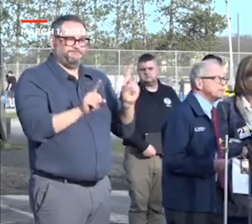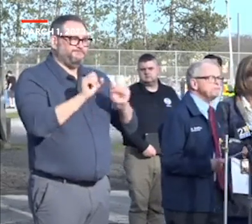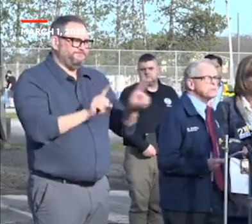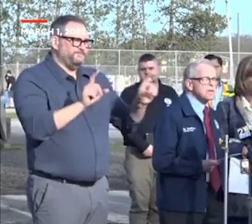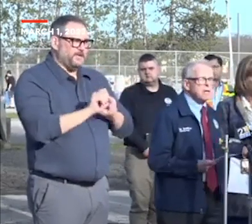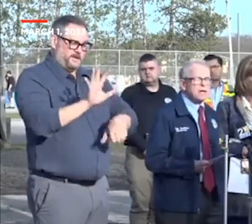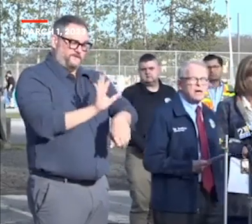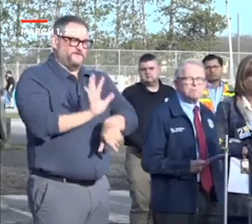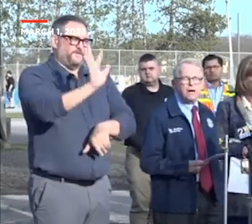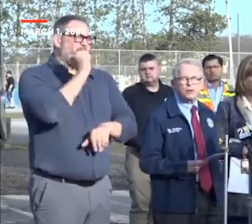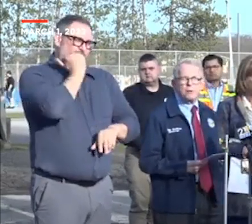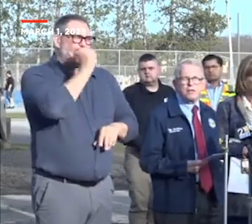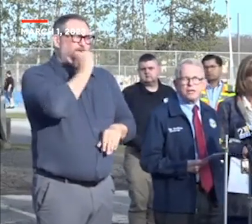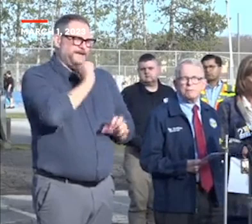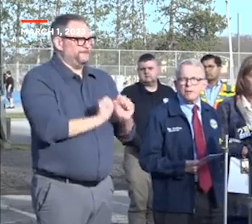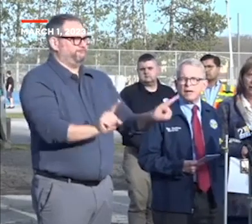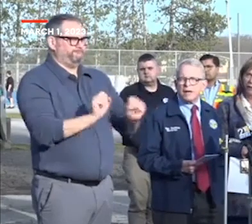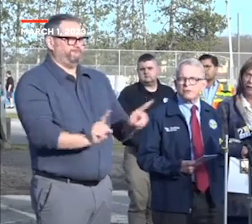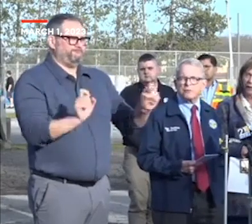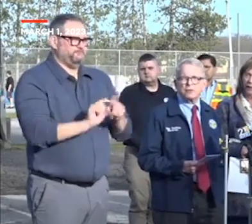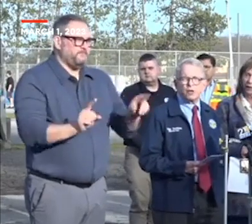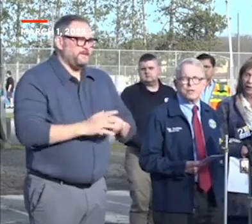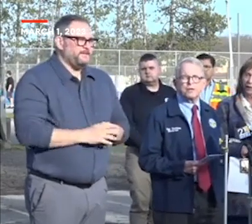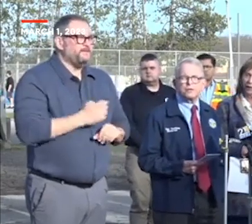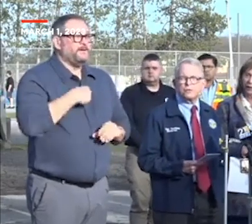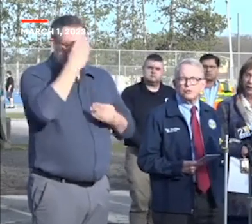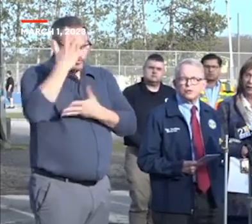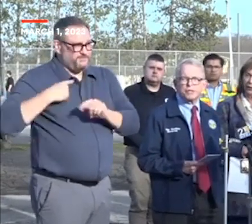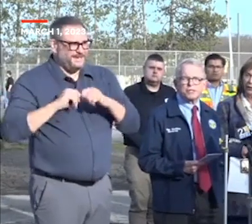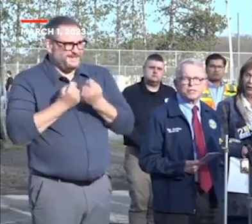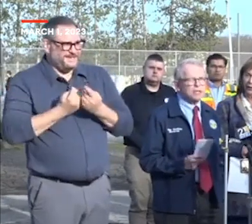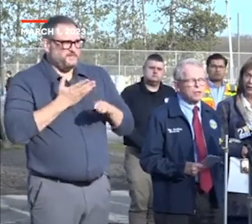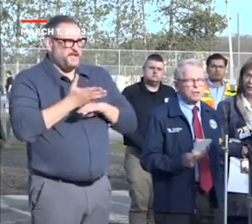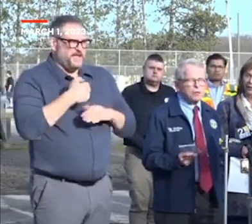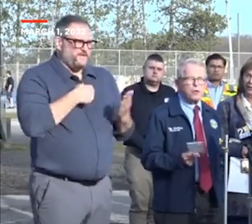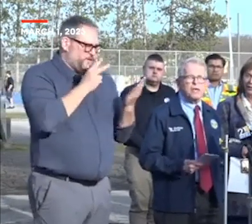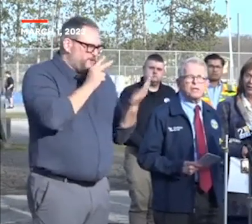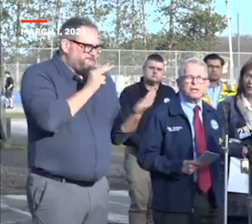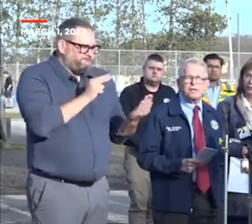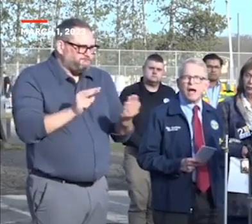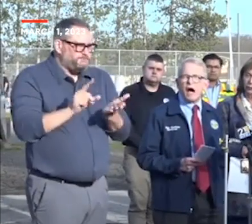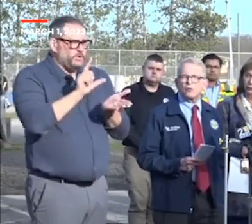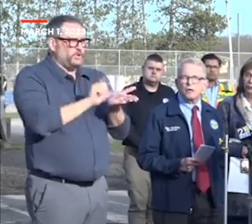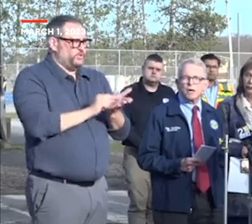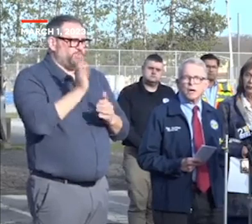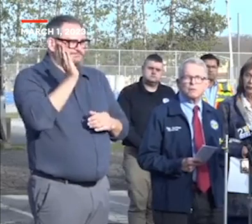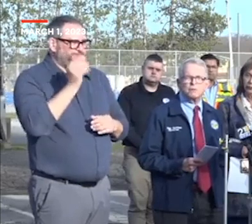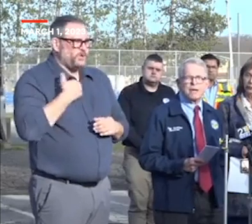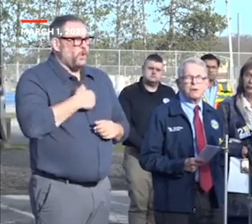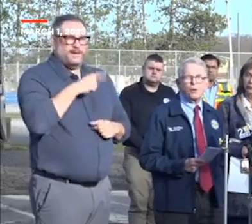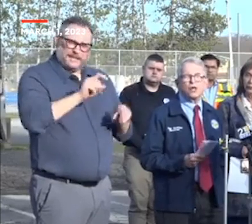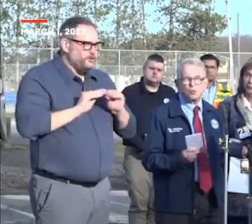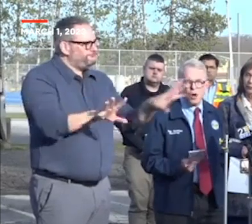o'clock. I told my team after I'd been looking at these news releases, I said, look, we need to get these out